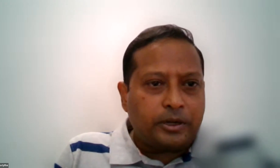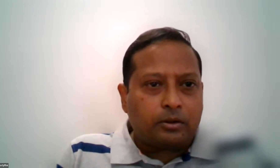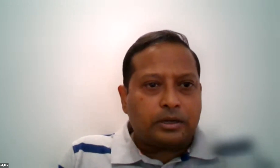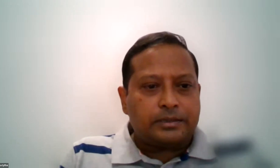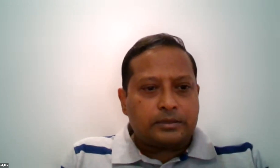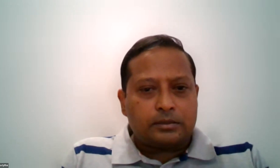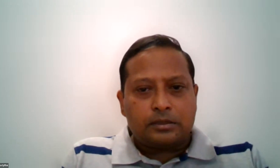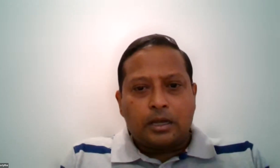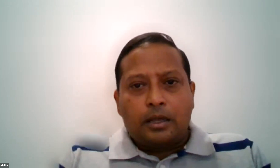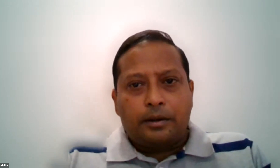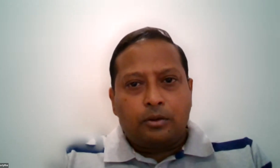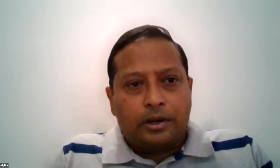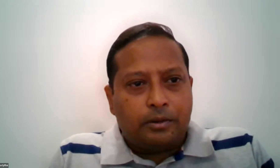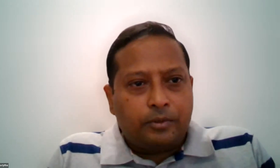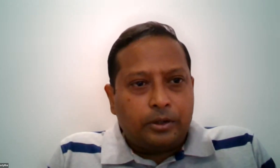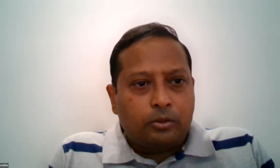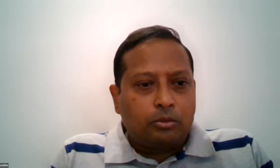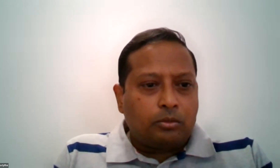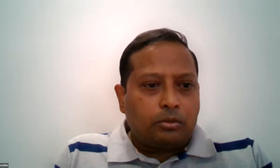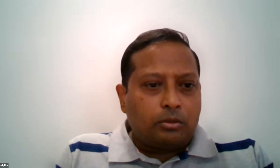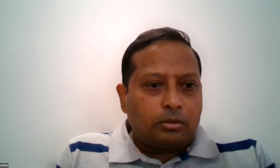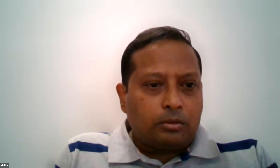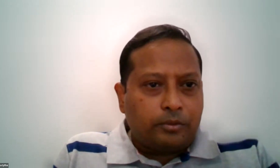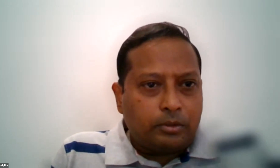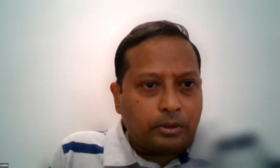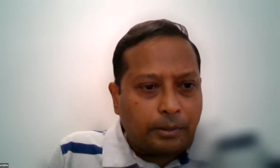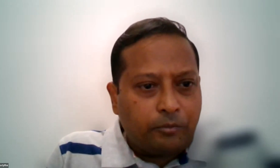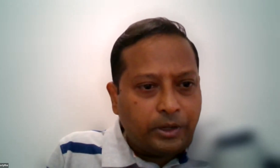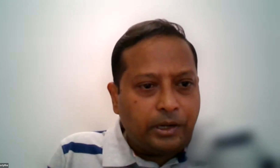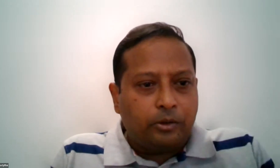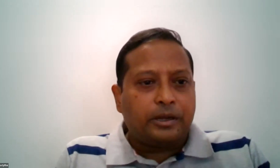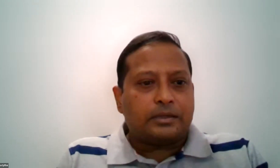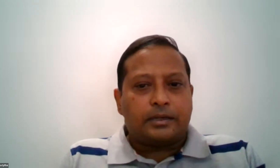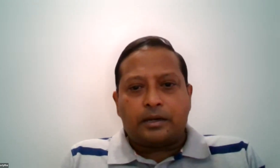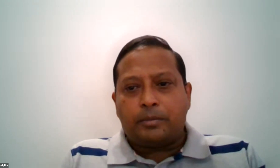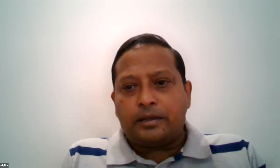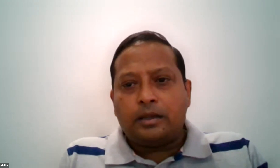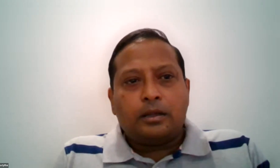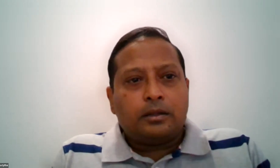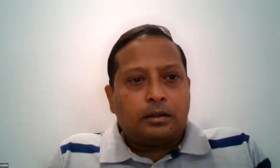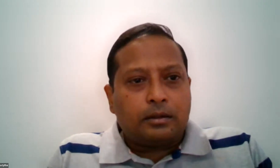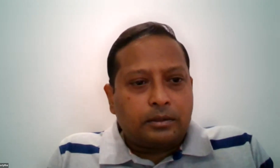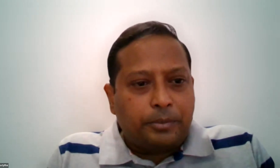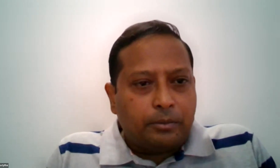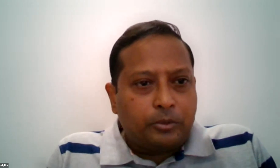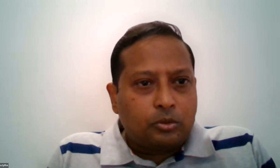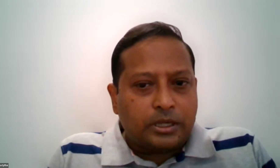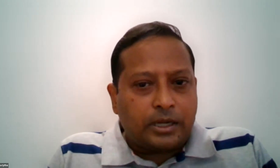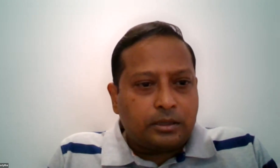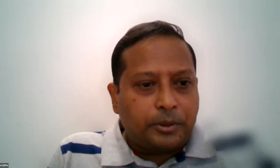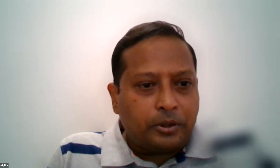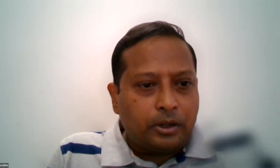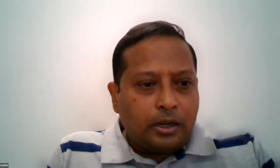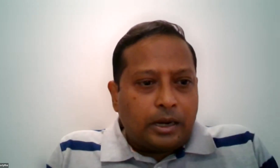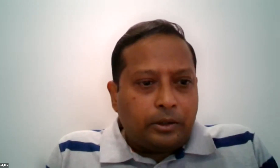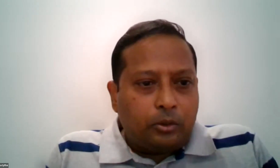with government organizations. Regularly, we need to we need to be consulted by the PMUs and